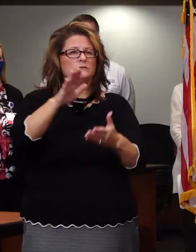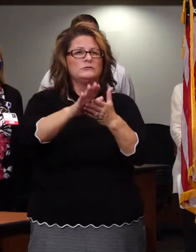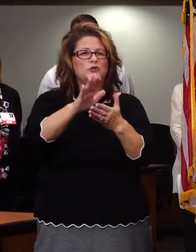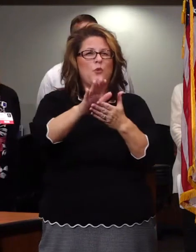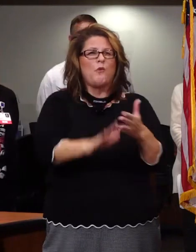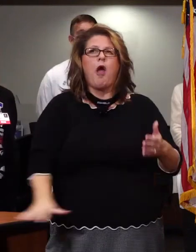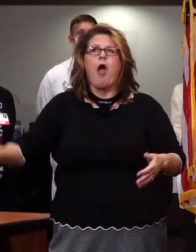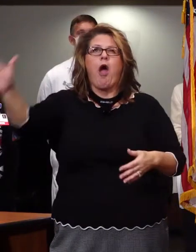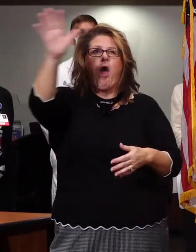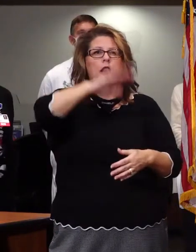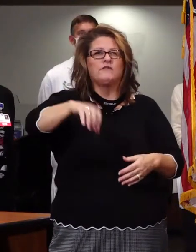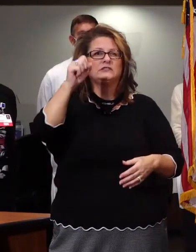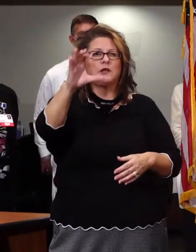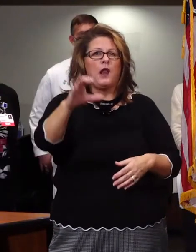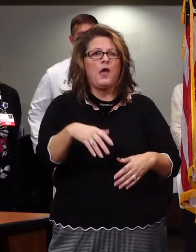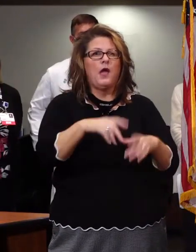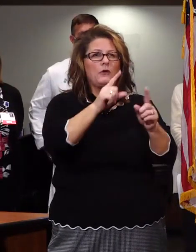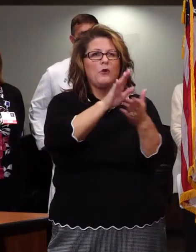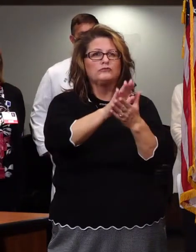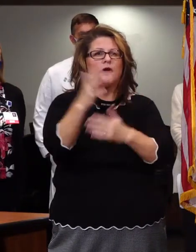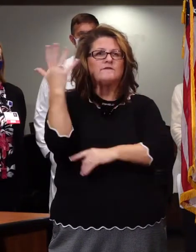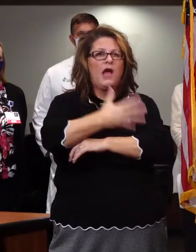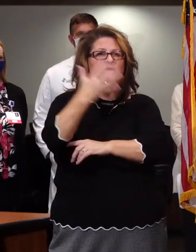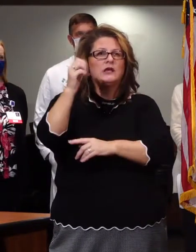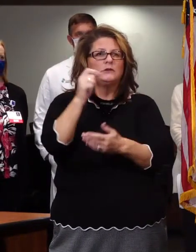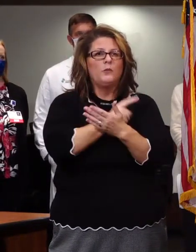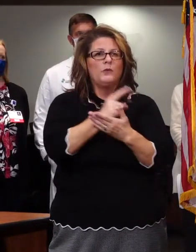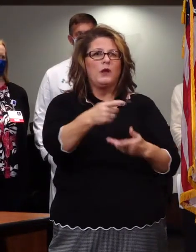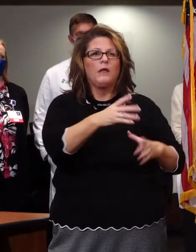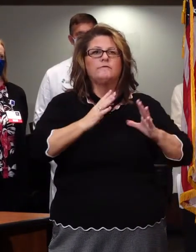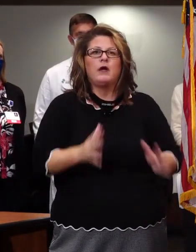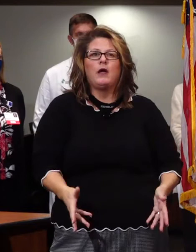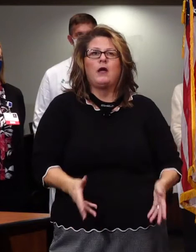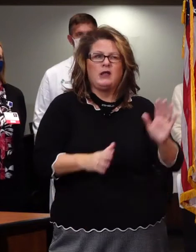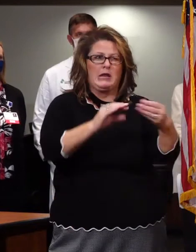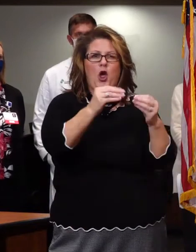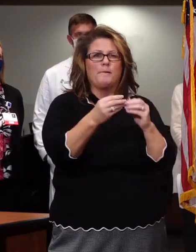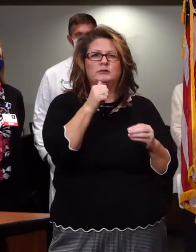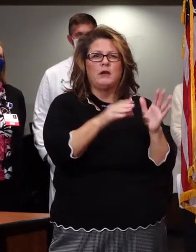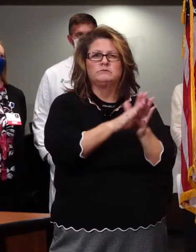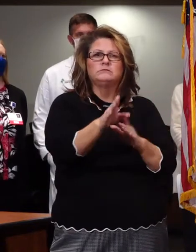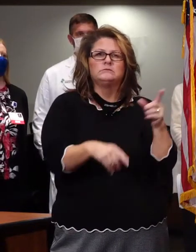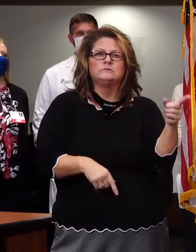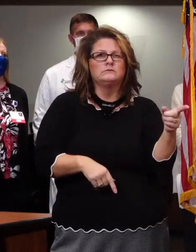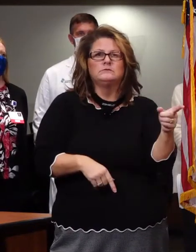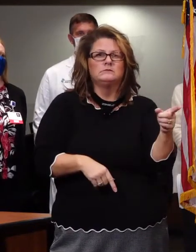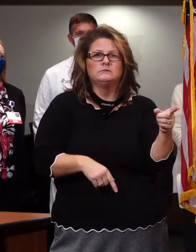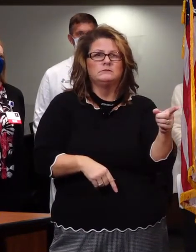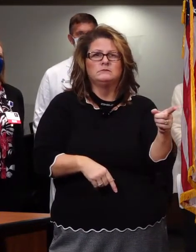have been back at 5 days and they're doing just fine. So those that are not need to see what they're doing and do the same thing or adapt those to